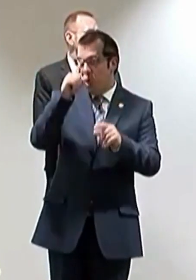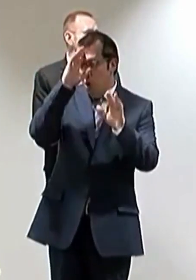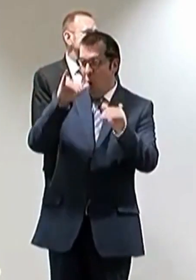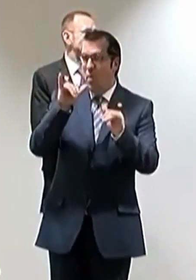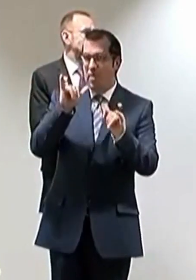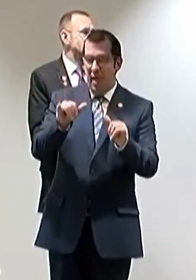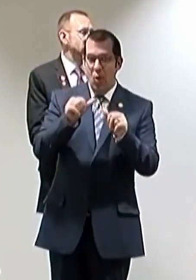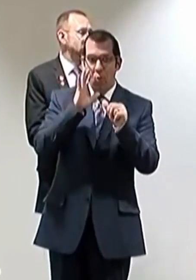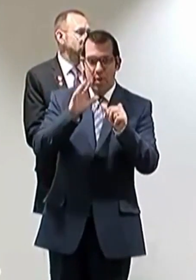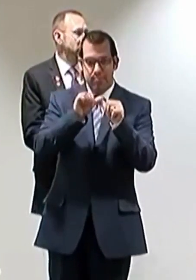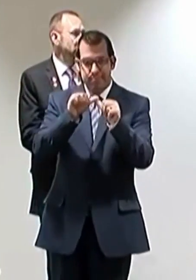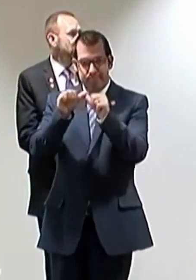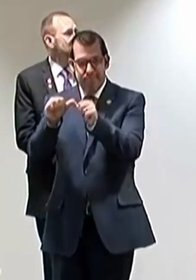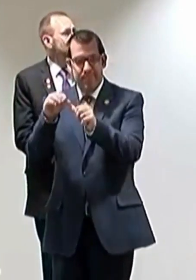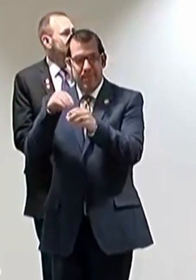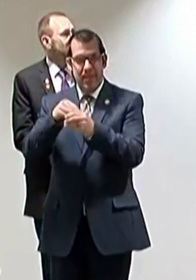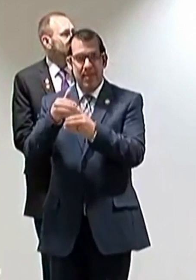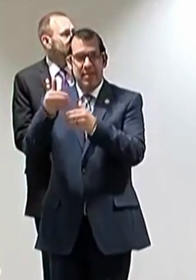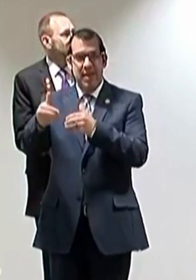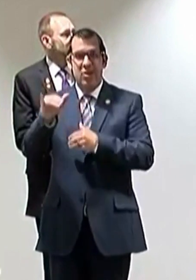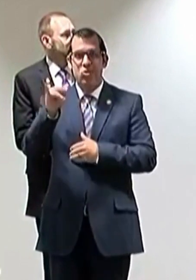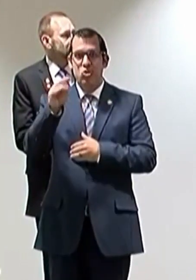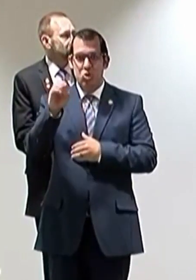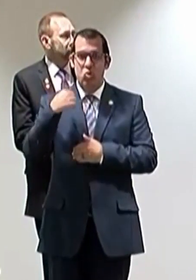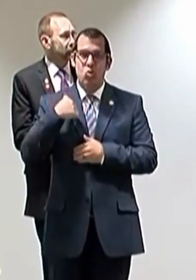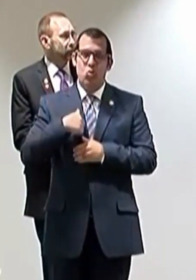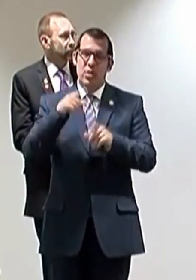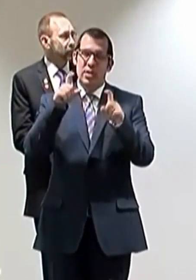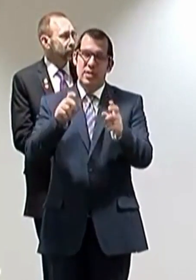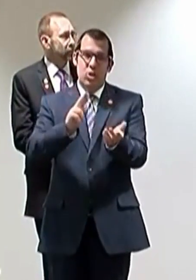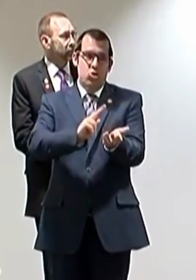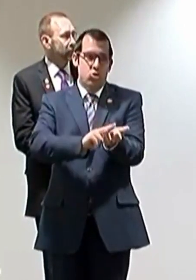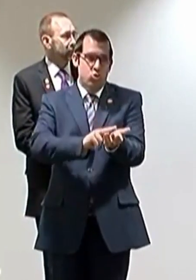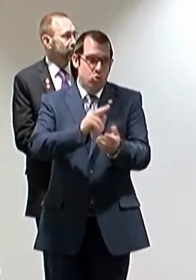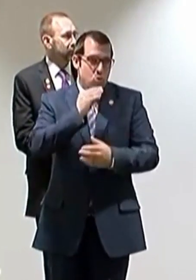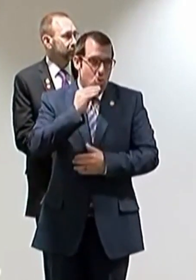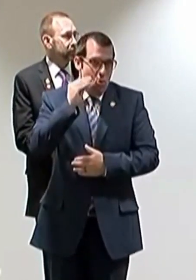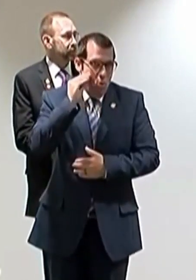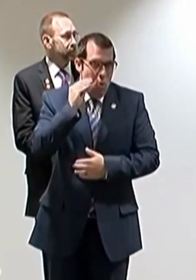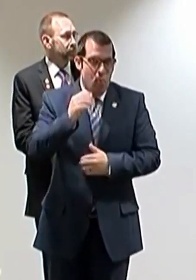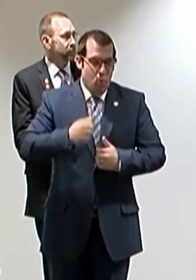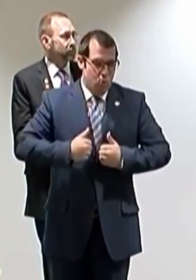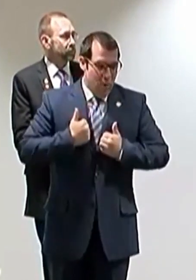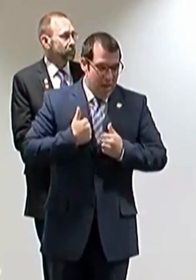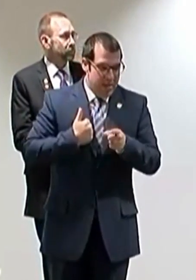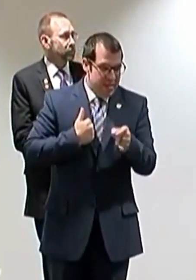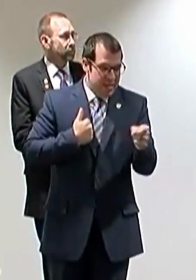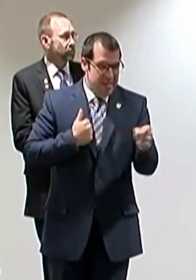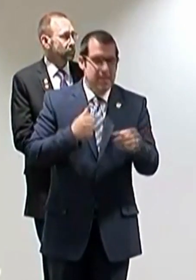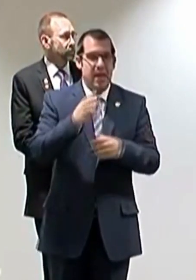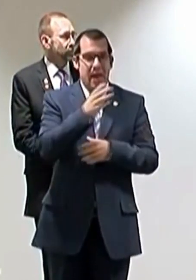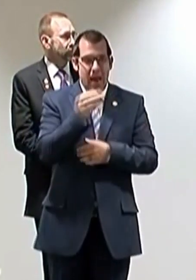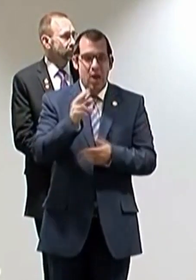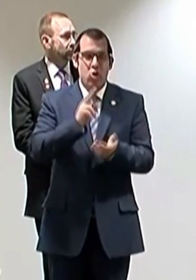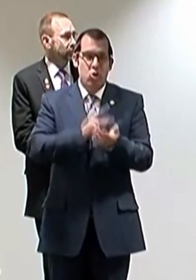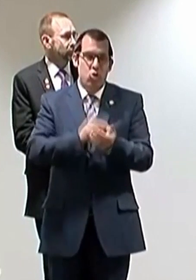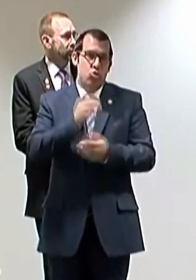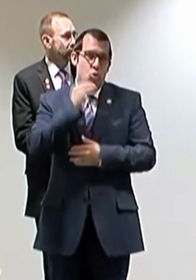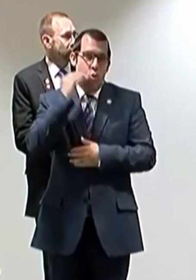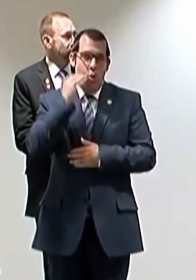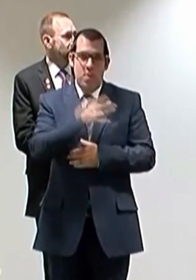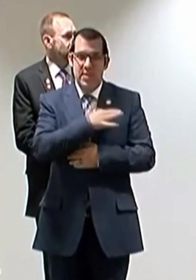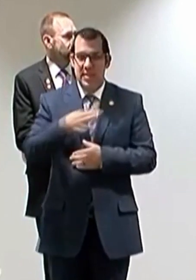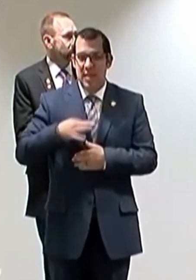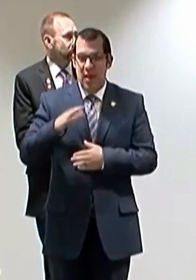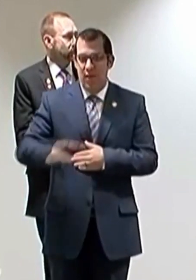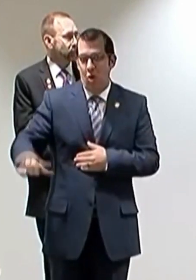into June as we look at testing nursing home residents and testing the nursing home staff